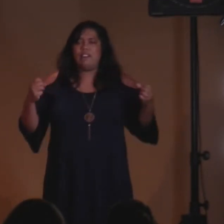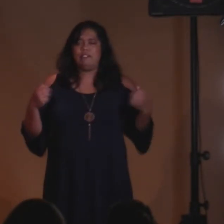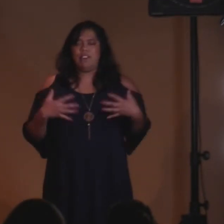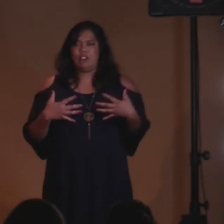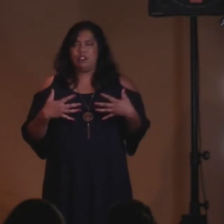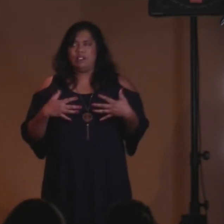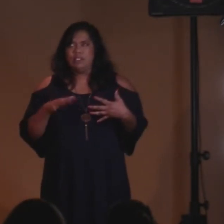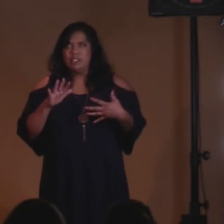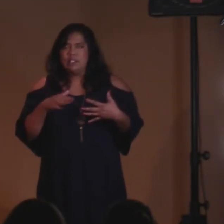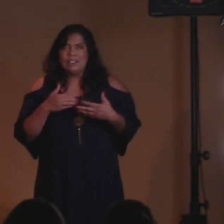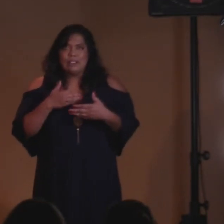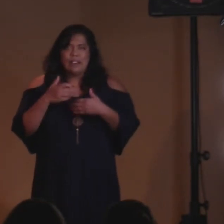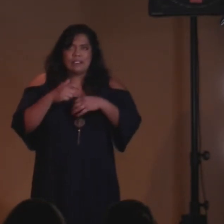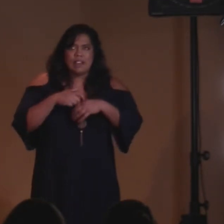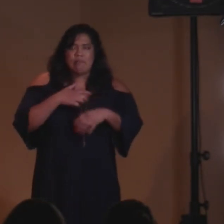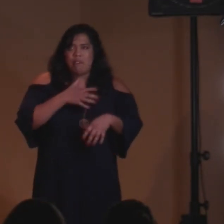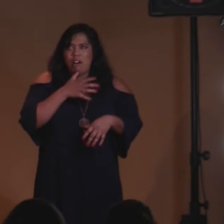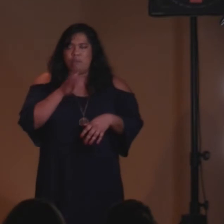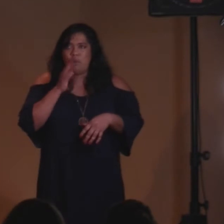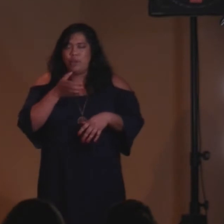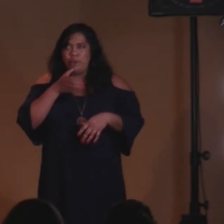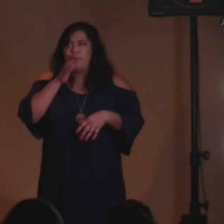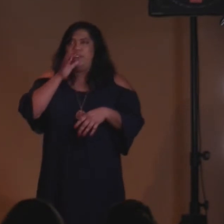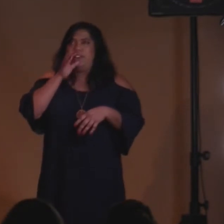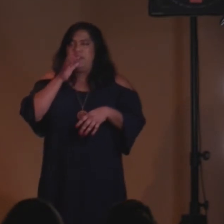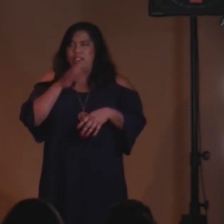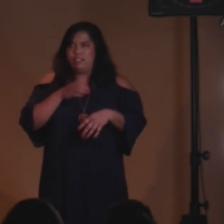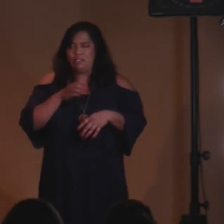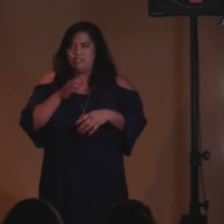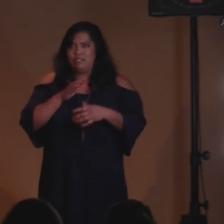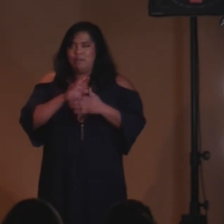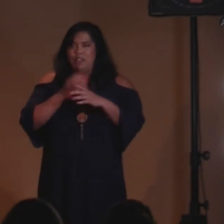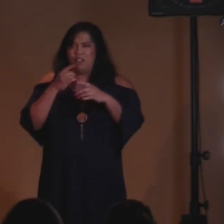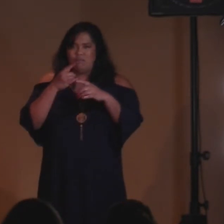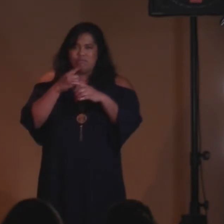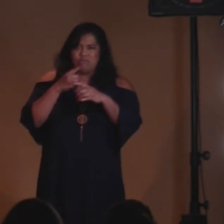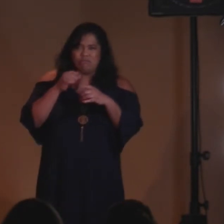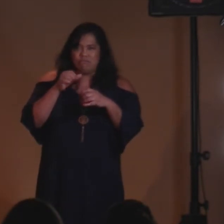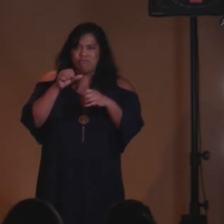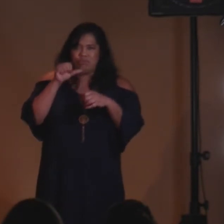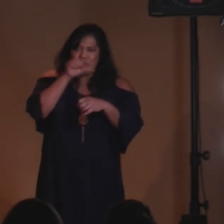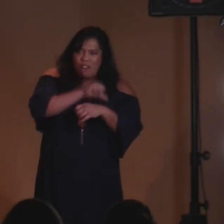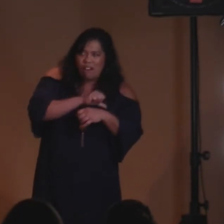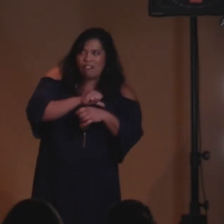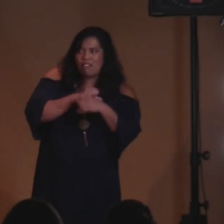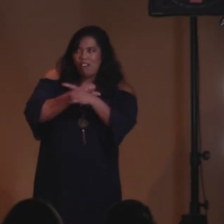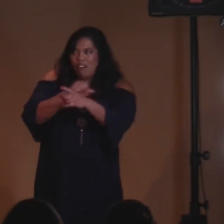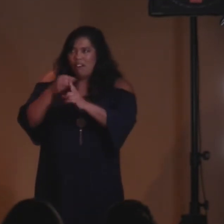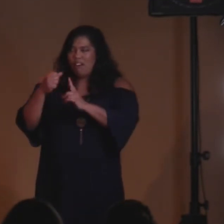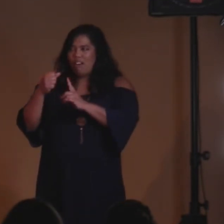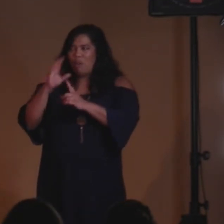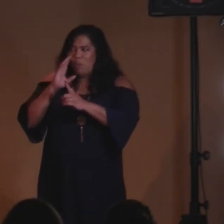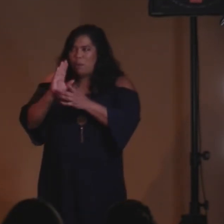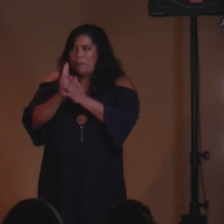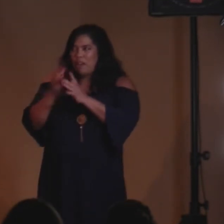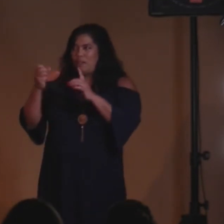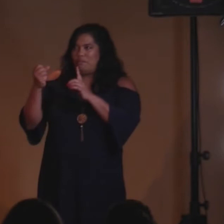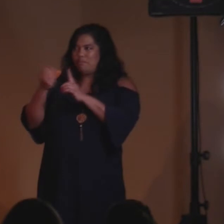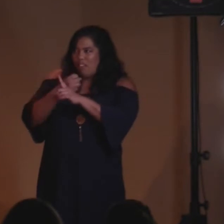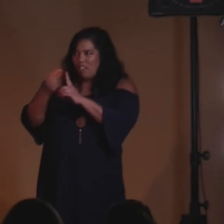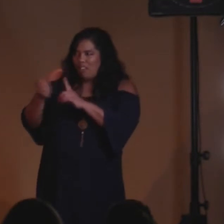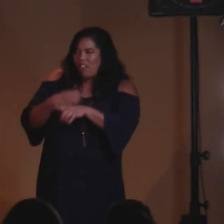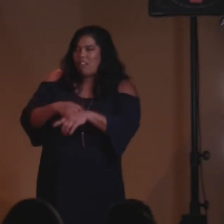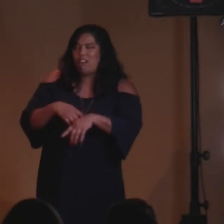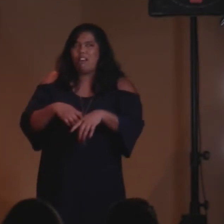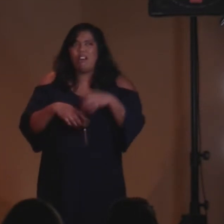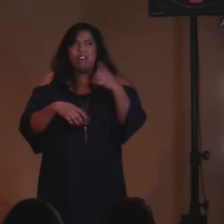the next time my mother's going to drink and go on some kind of bender and be abusive? When's the next time my father, who was at that